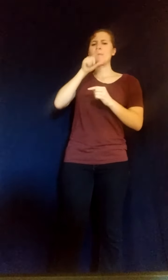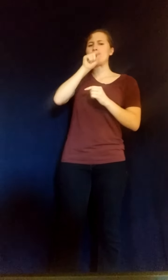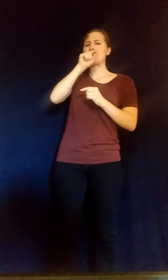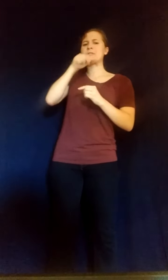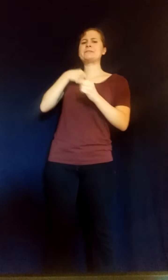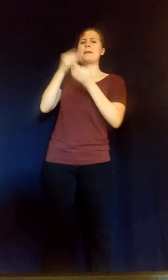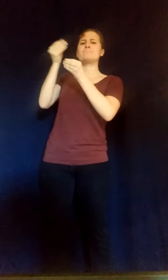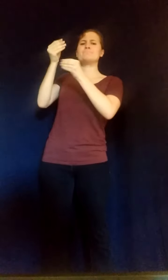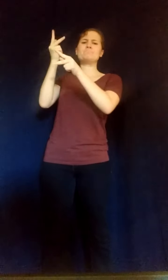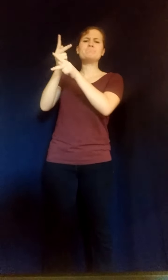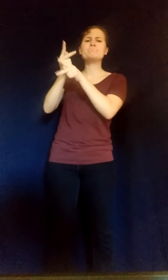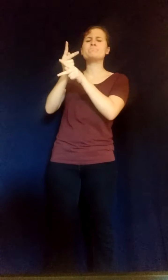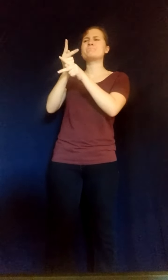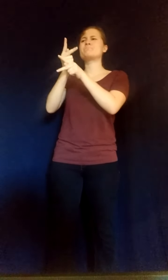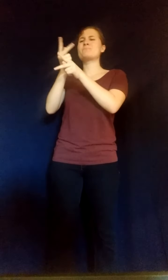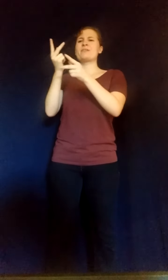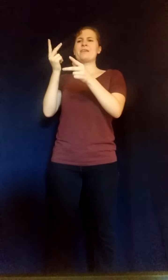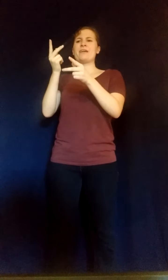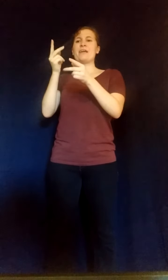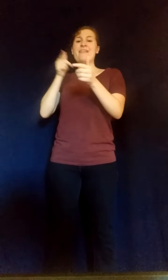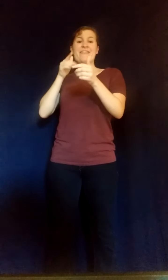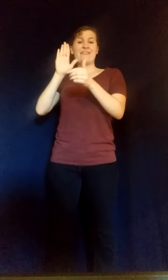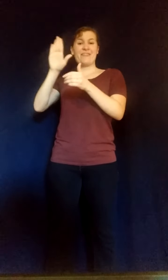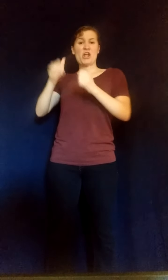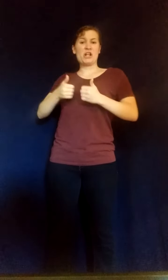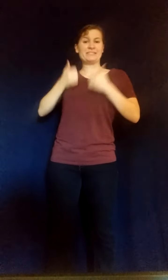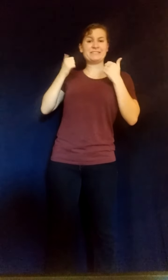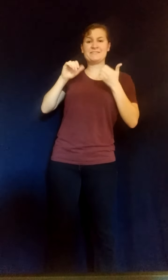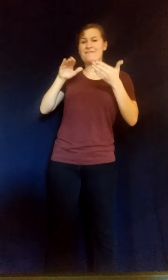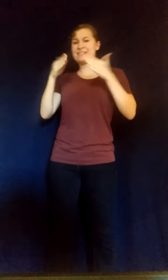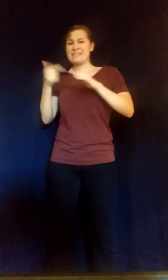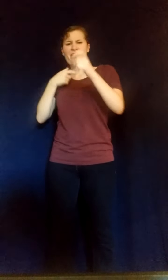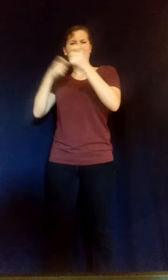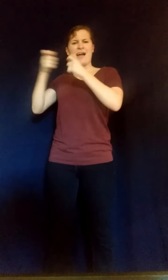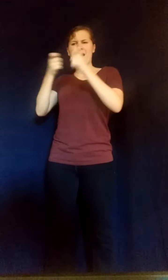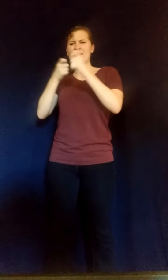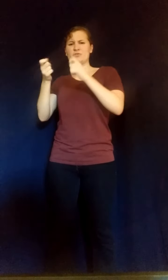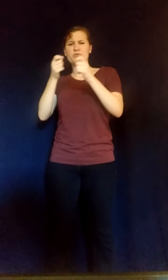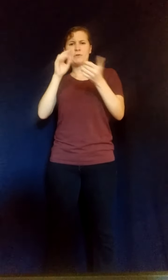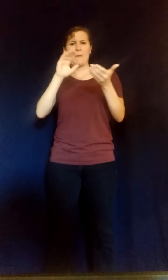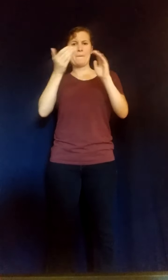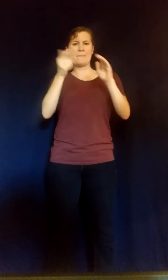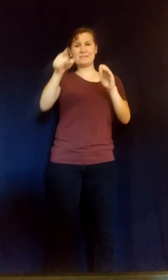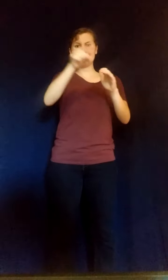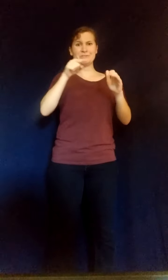consent. So how much more will I love the ones that I died for? Before you doubt me, doubt your doubts.